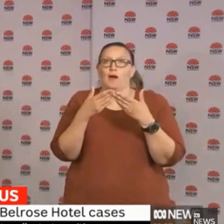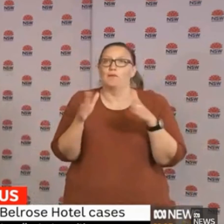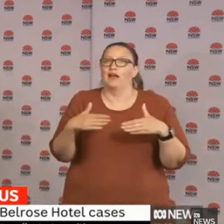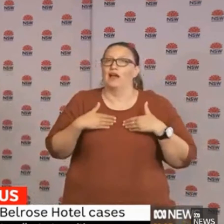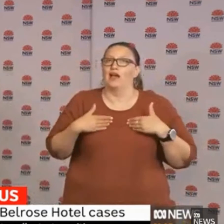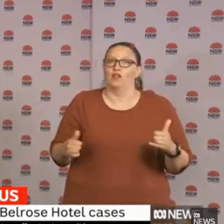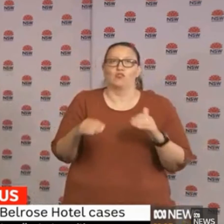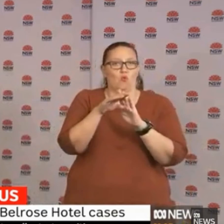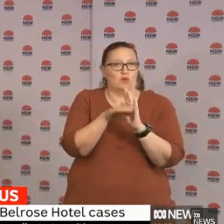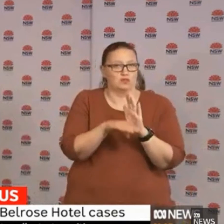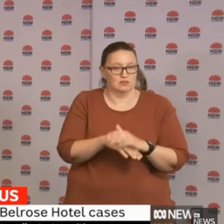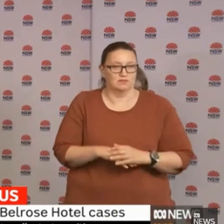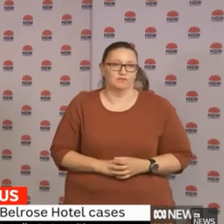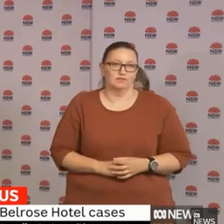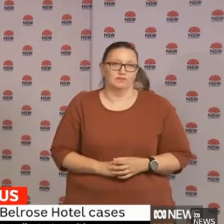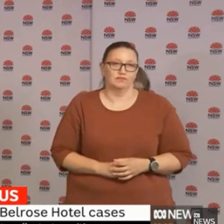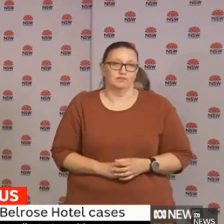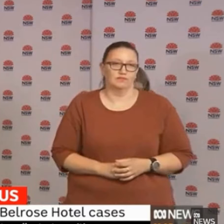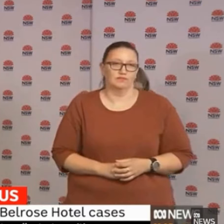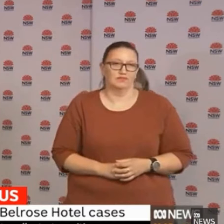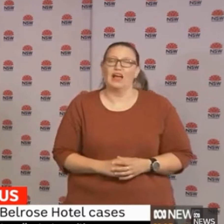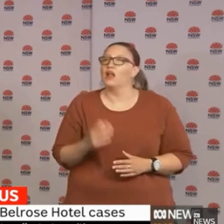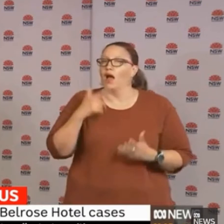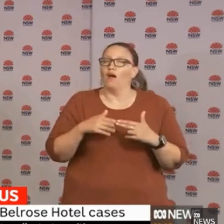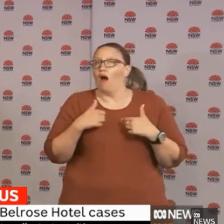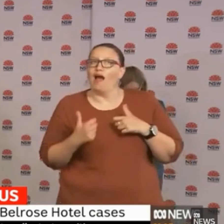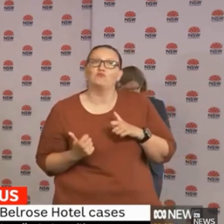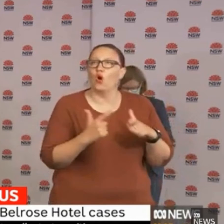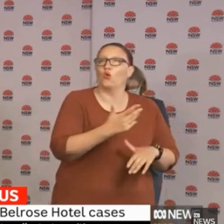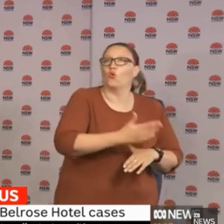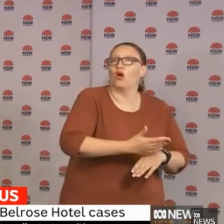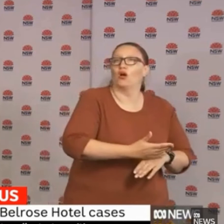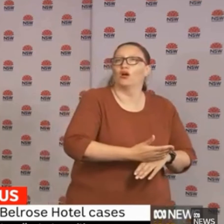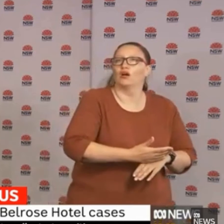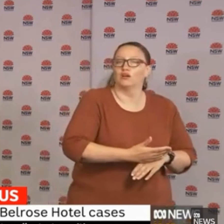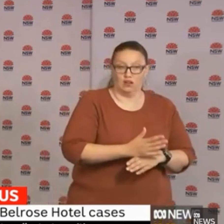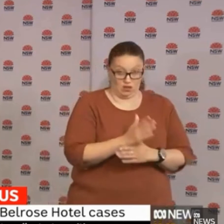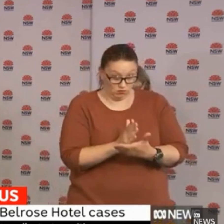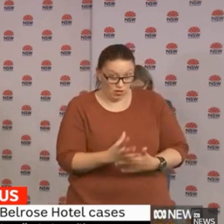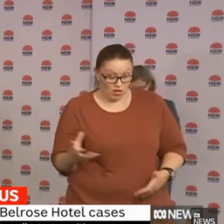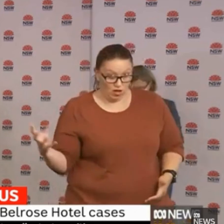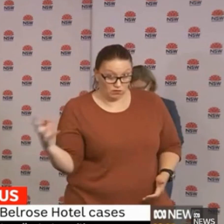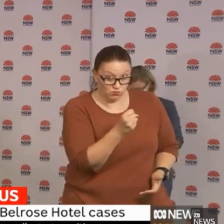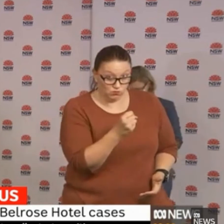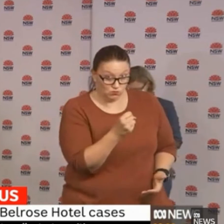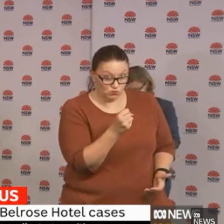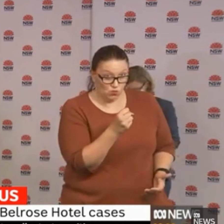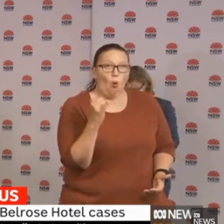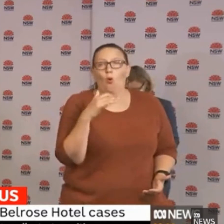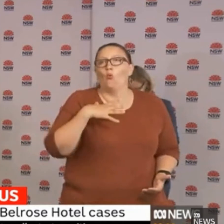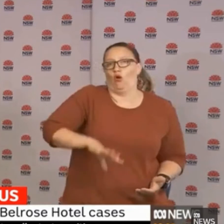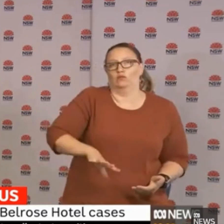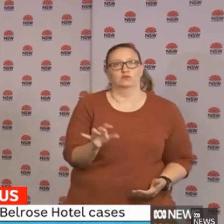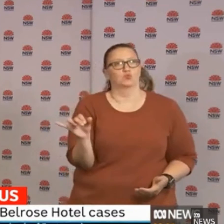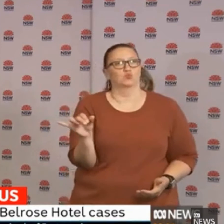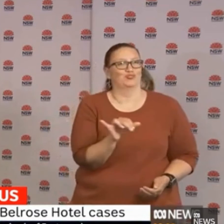say, even if it is authorised by the public health orders, unless it's crucial, don't move out of the zone. Stay in the zone. One of the factors that's been